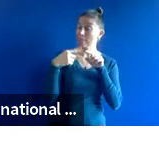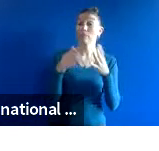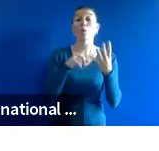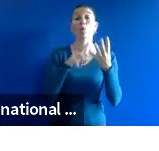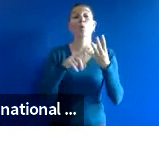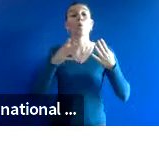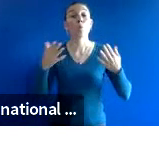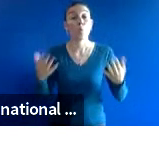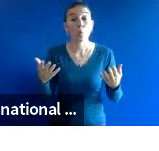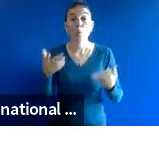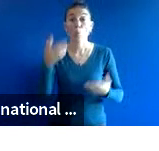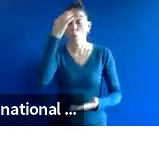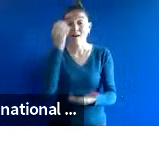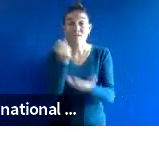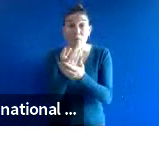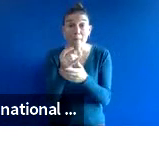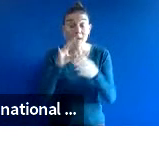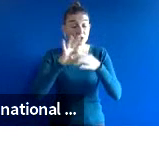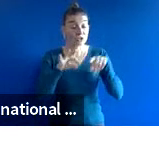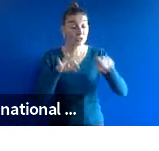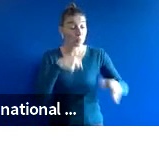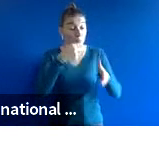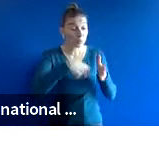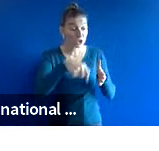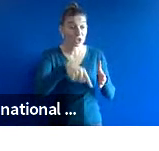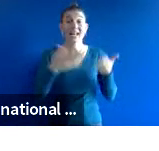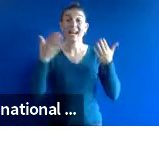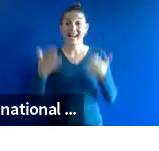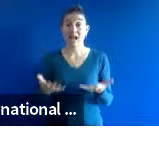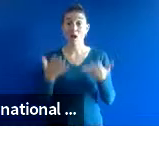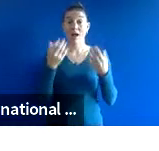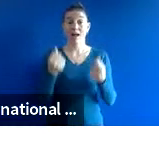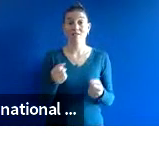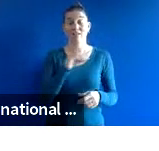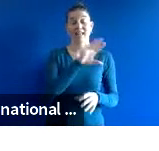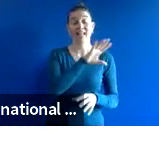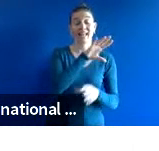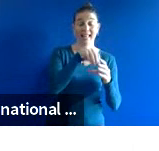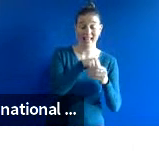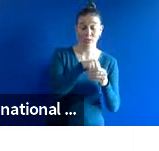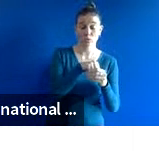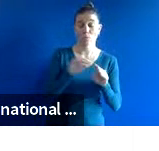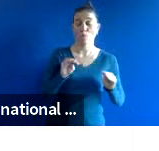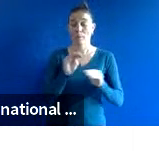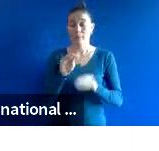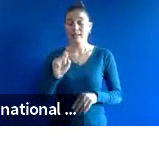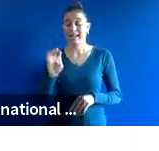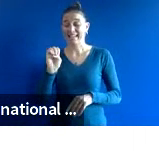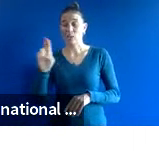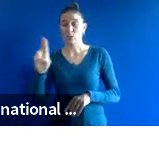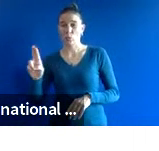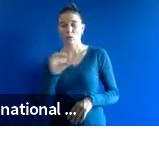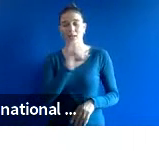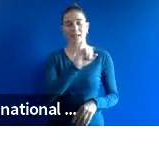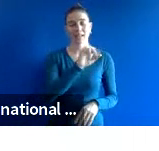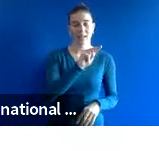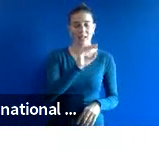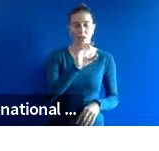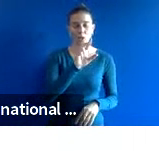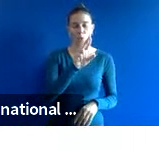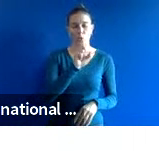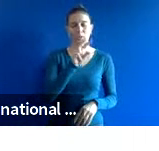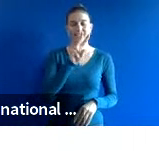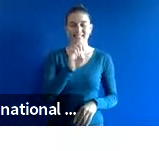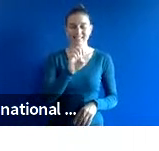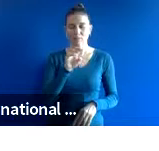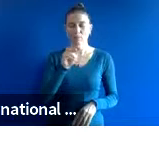updated information on the project site now on inclusivemobility.eu. So that's, I think, a pleasure. We